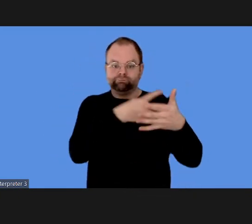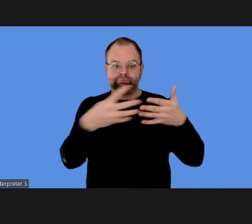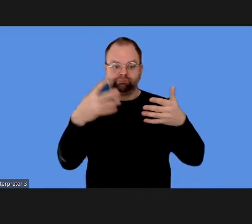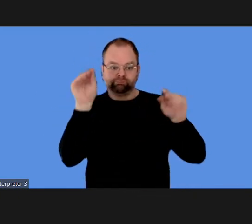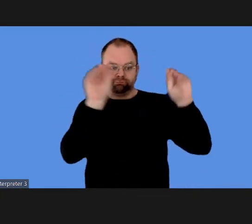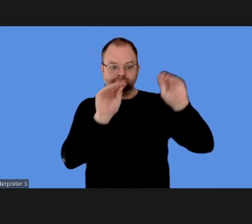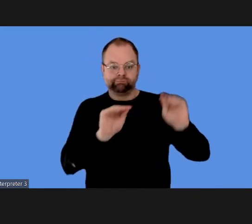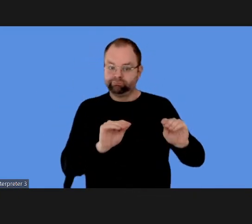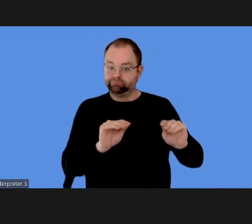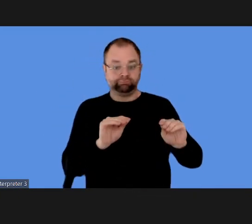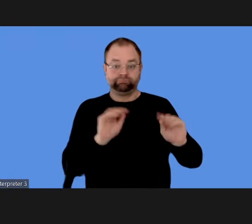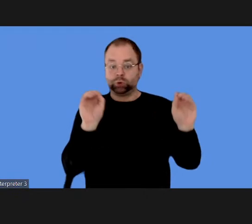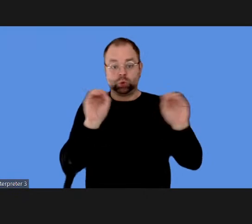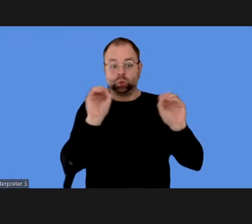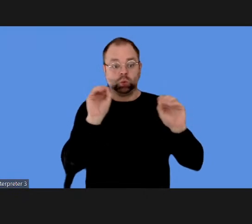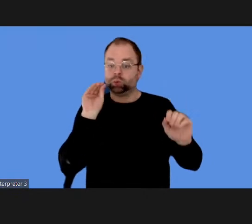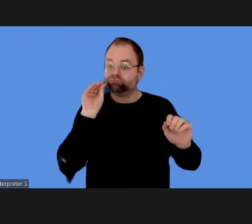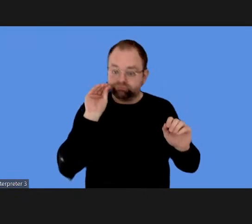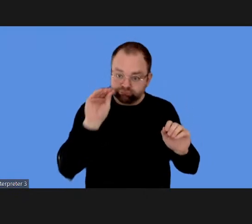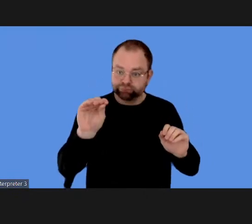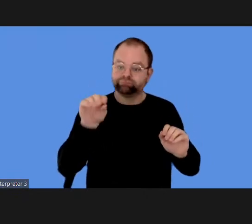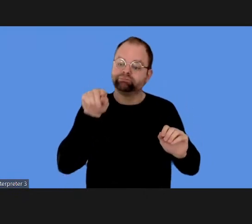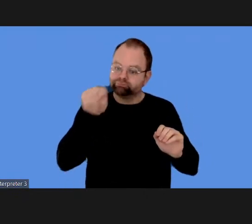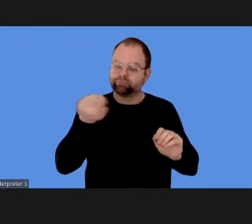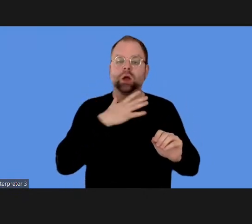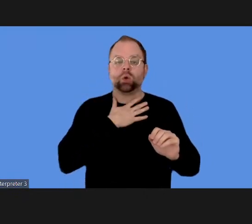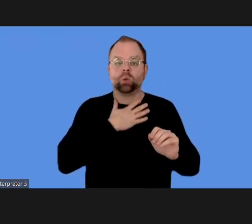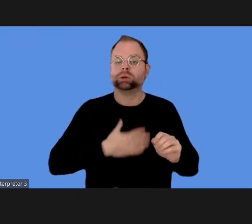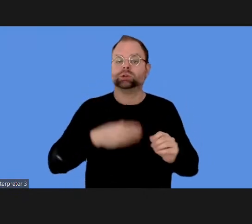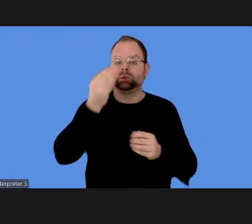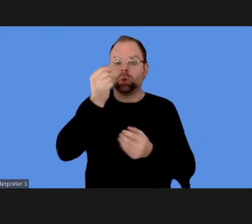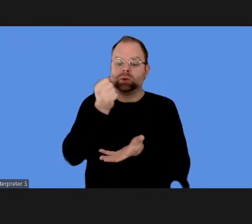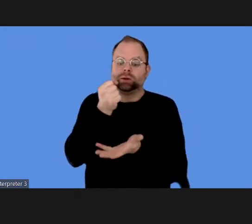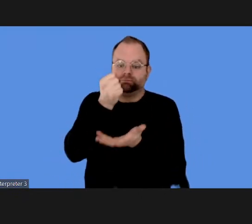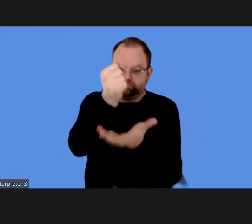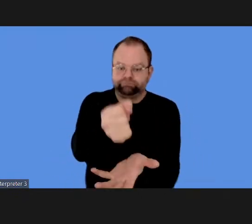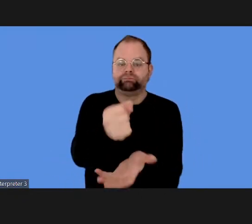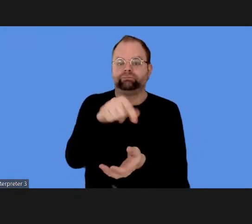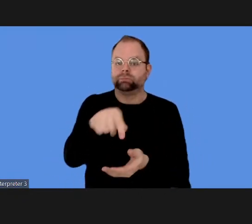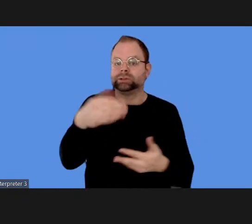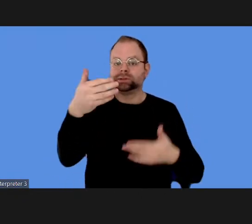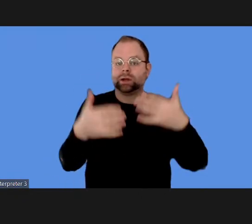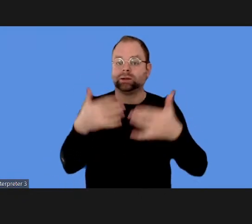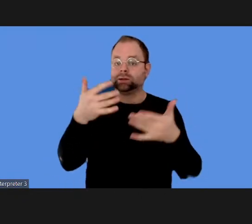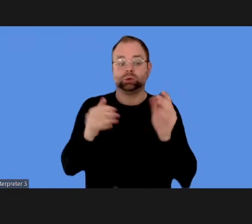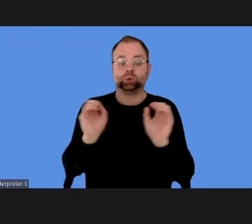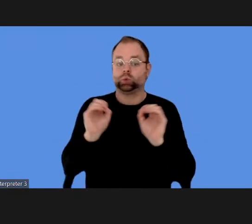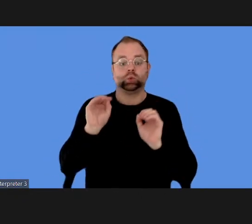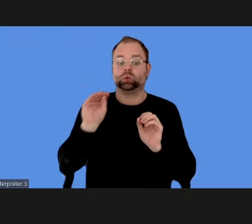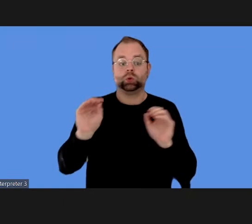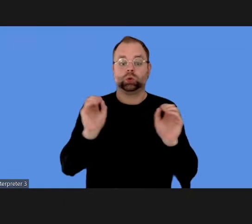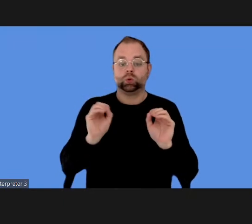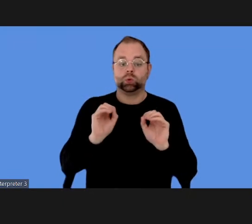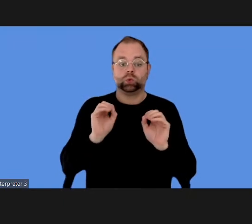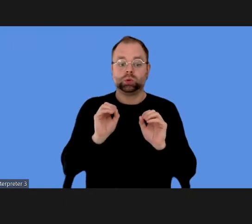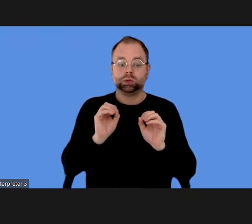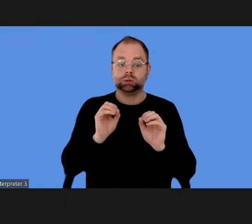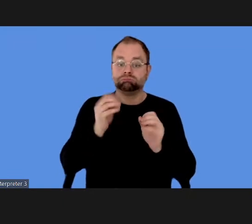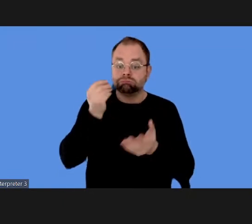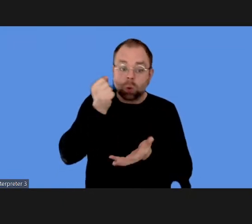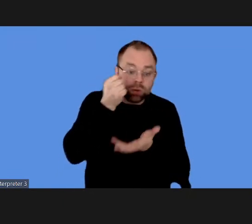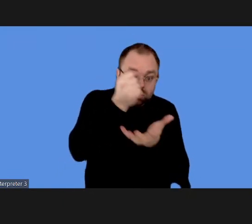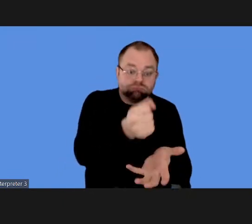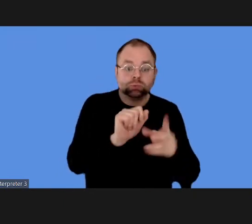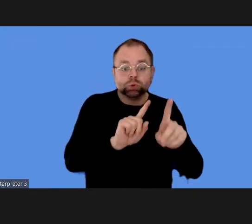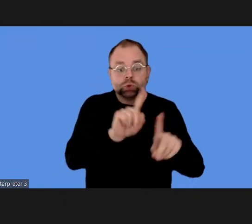surveys, censuses are rarely, or prioritized in terms of, budgeting system in African level.